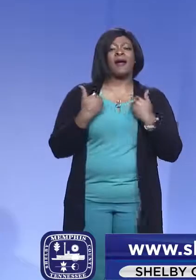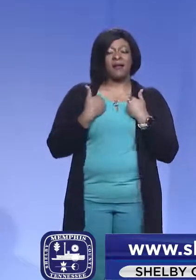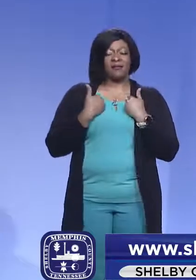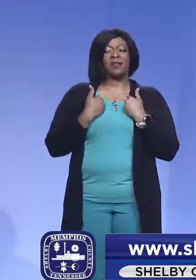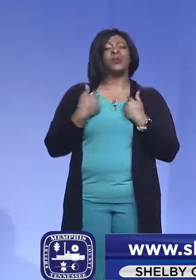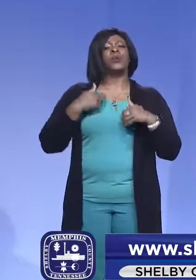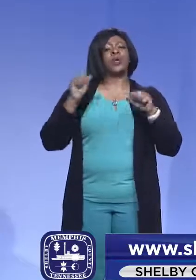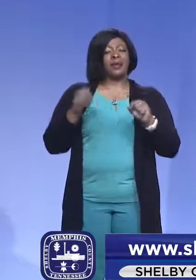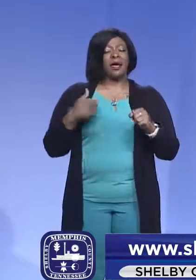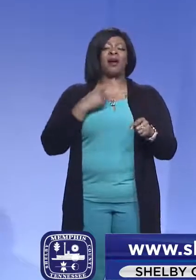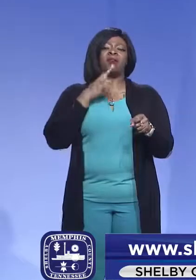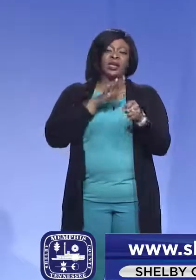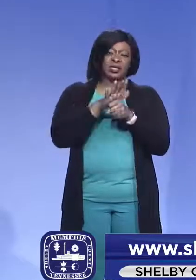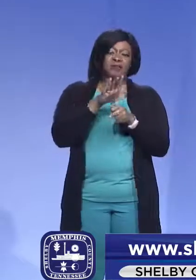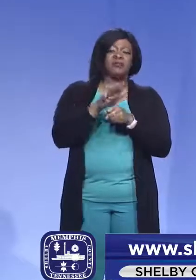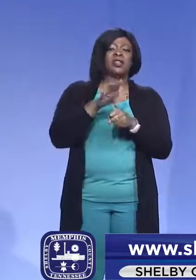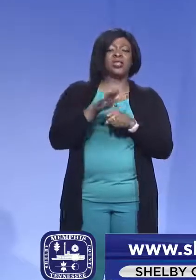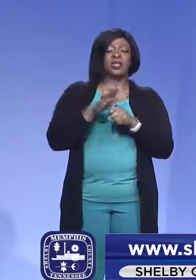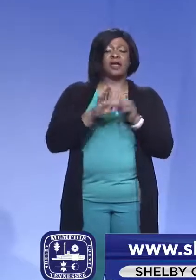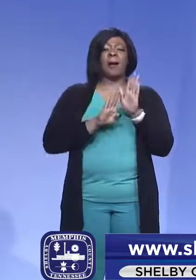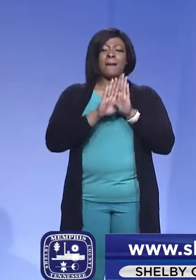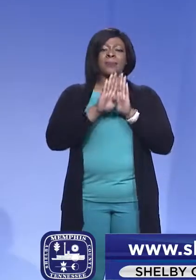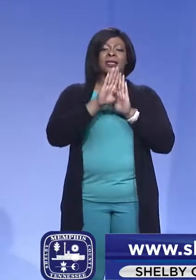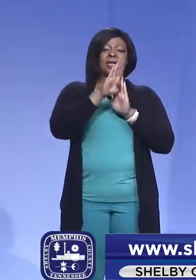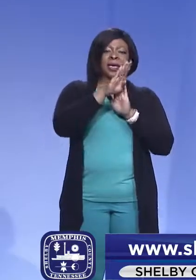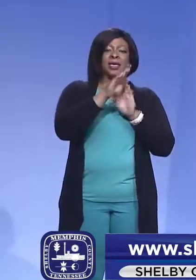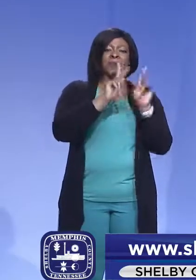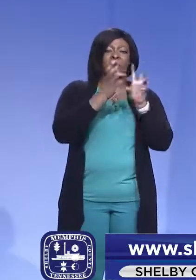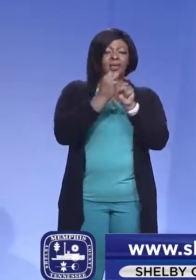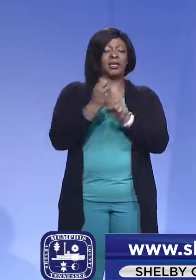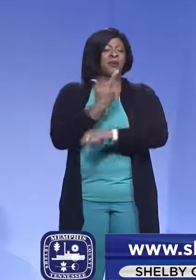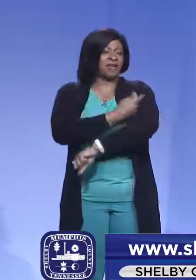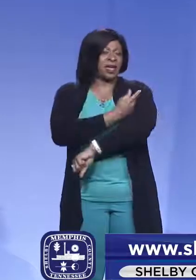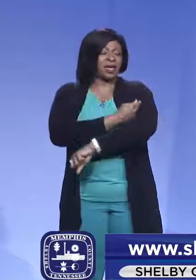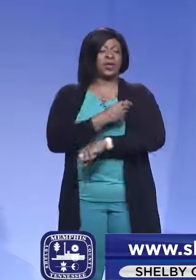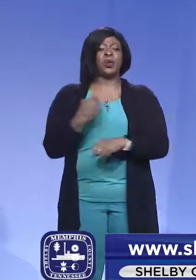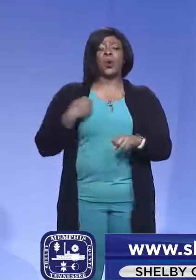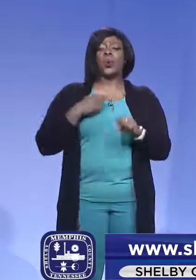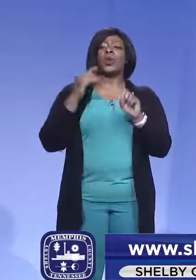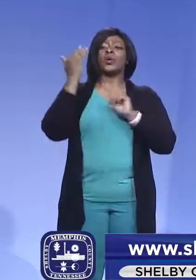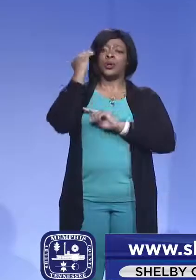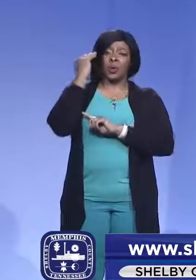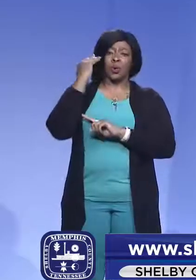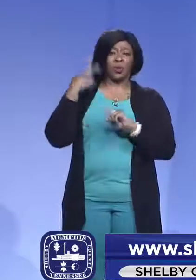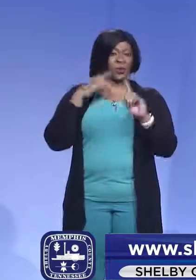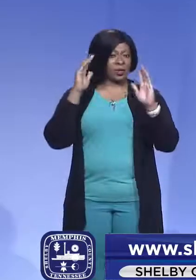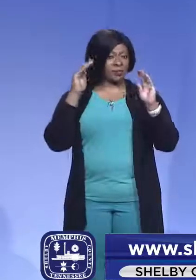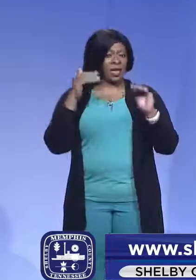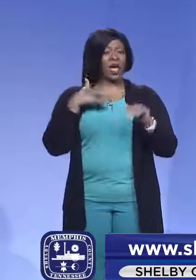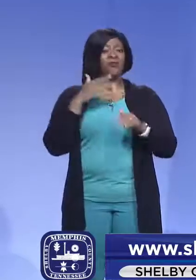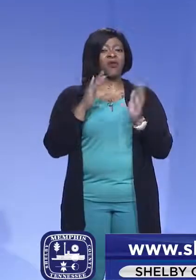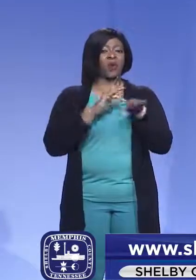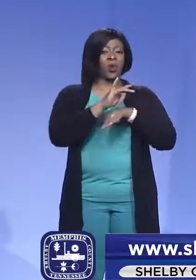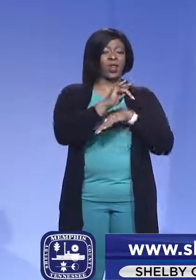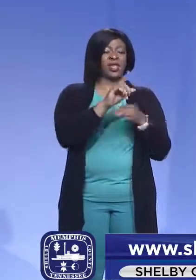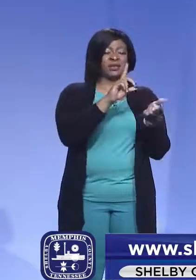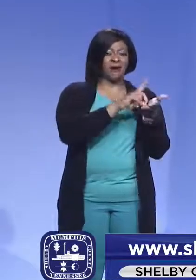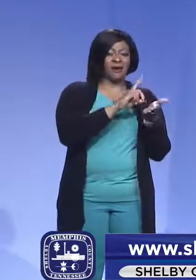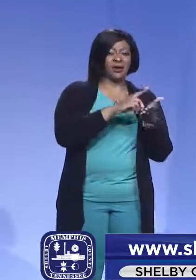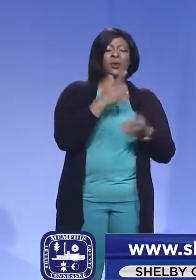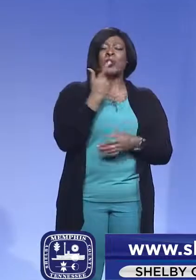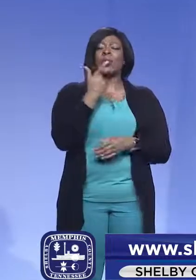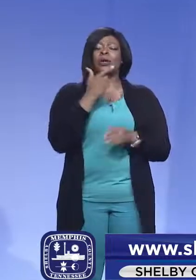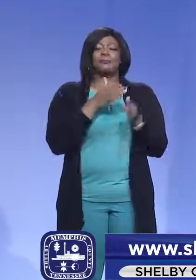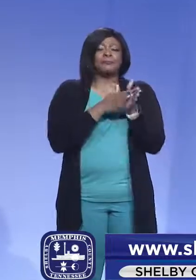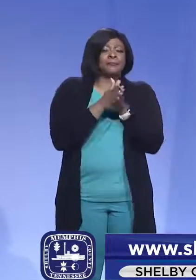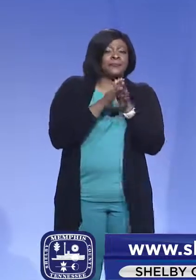so that we have sufficient uptake. What we did notice is what we expected. Usually you have early adopters, so those people who were